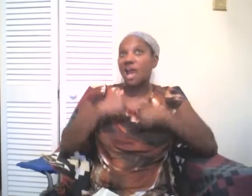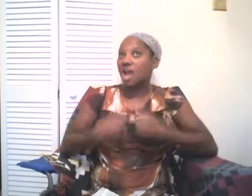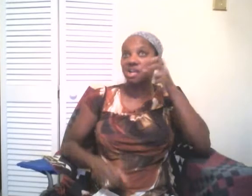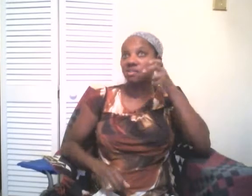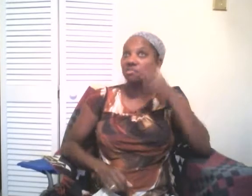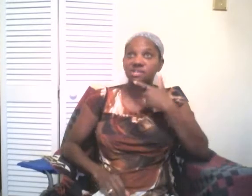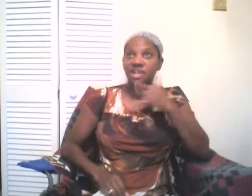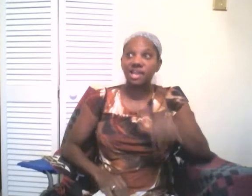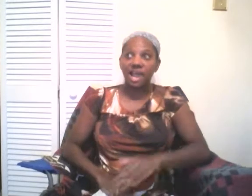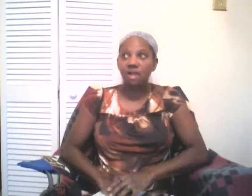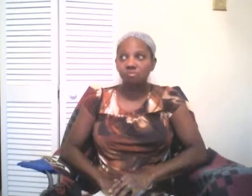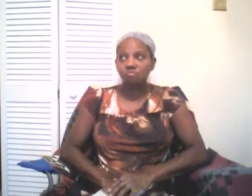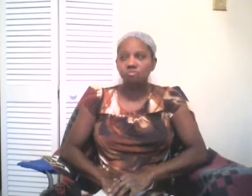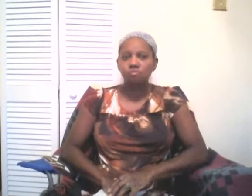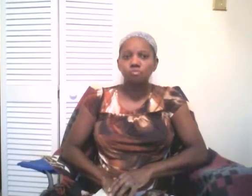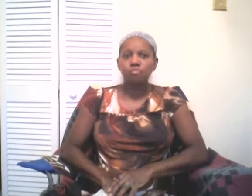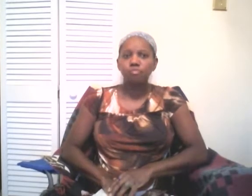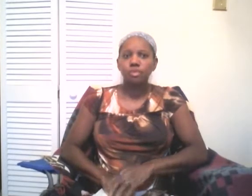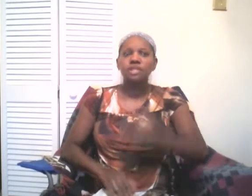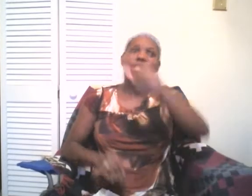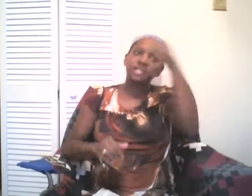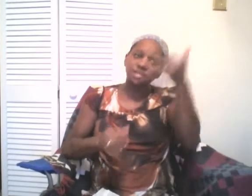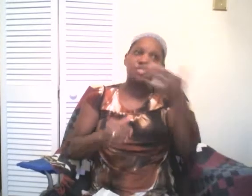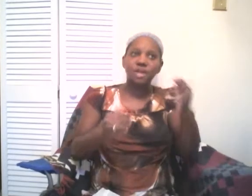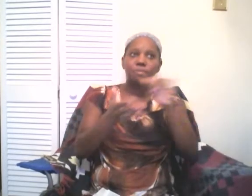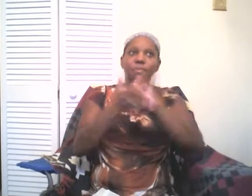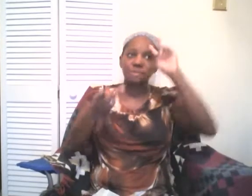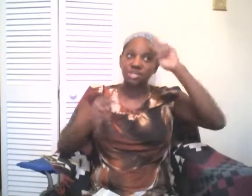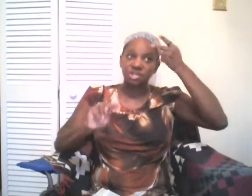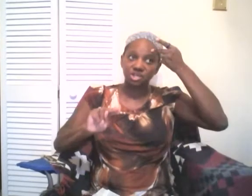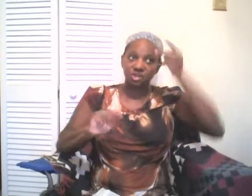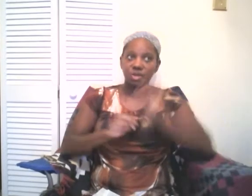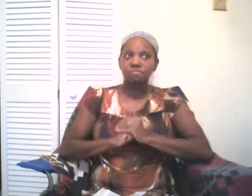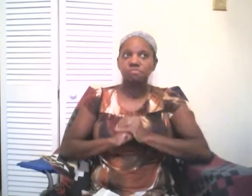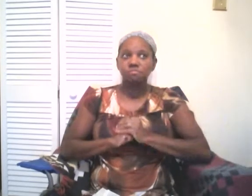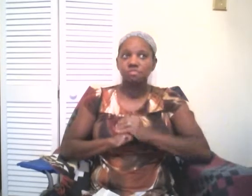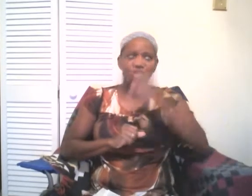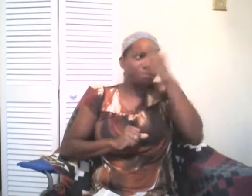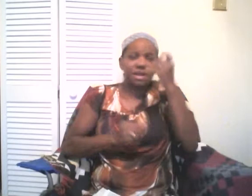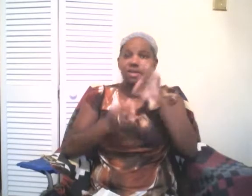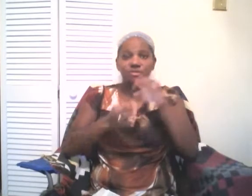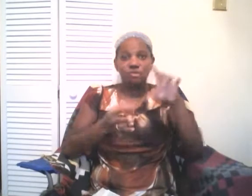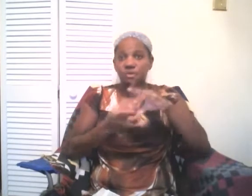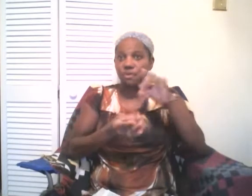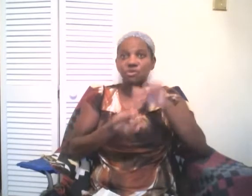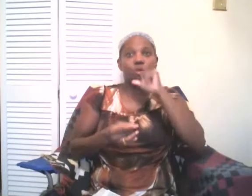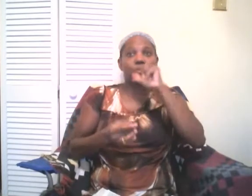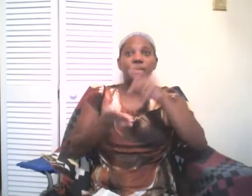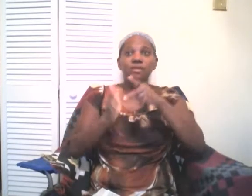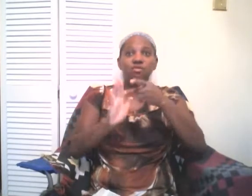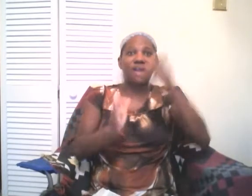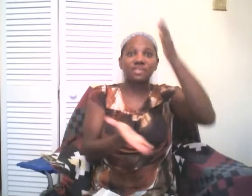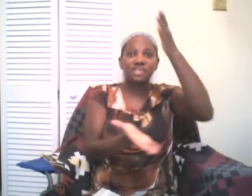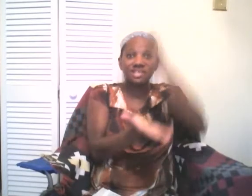tired of hearing her say that. But that's another thing people misunderstand. Just because you're spiritual don't mean you have to